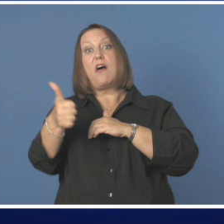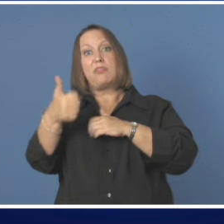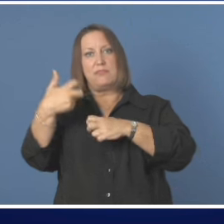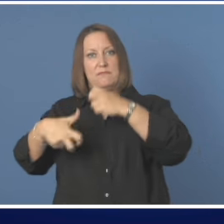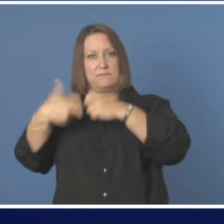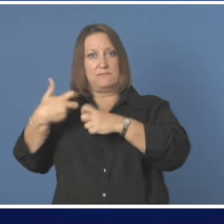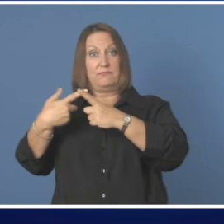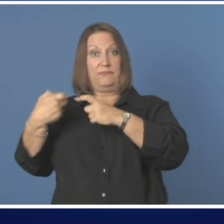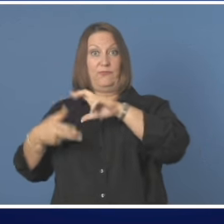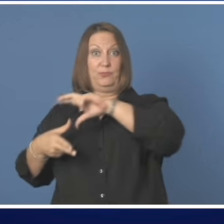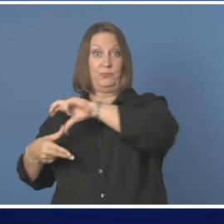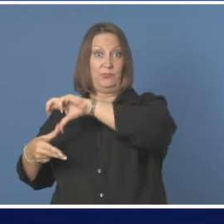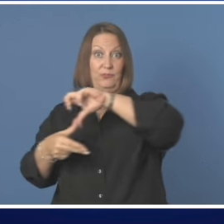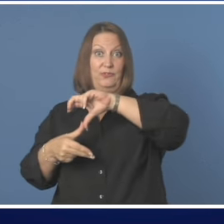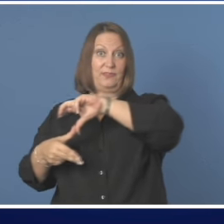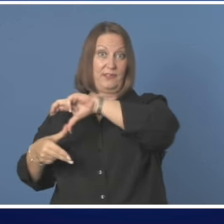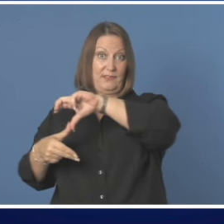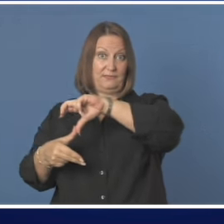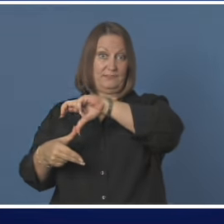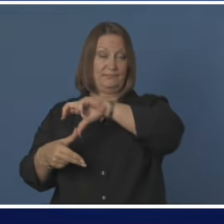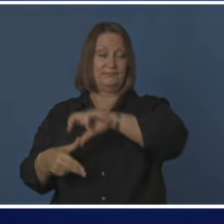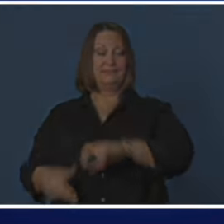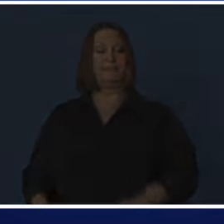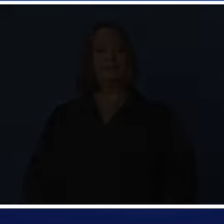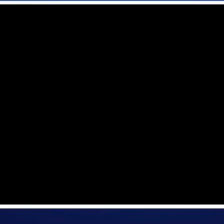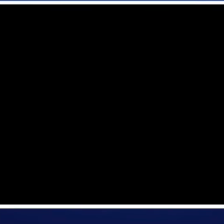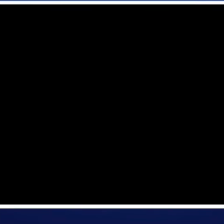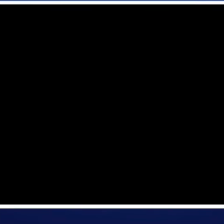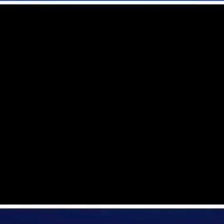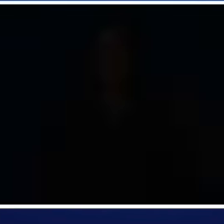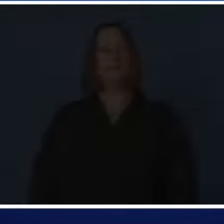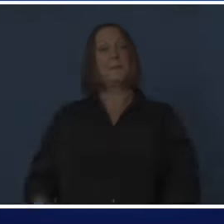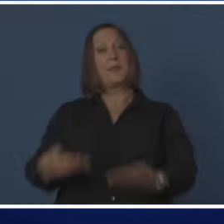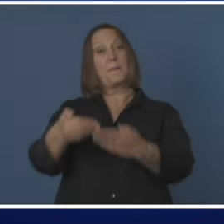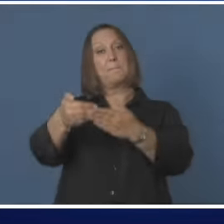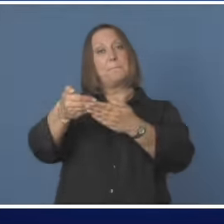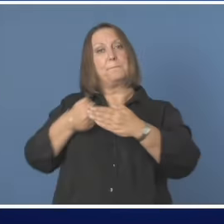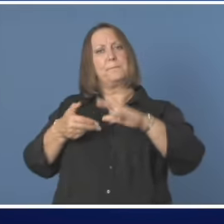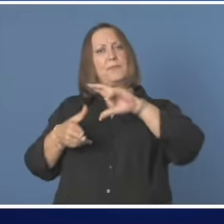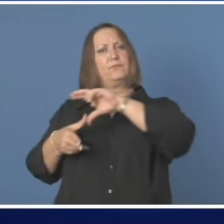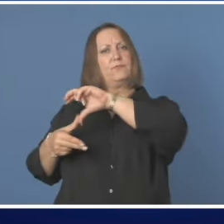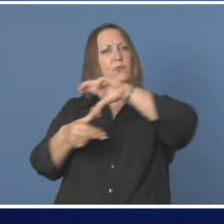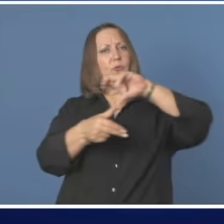any other weather hazard related to tropical cyclones.